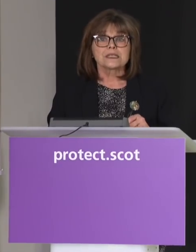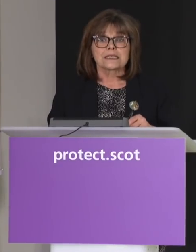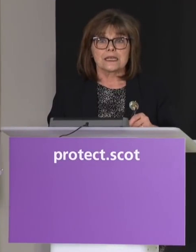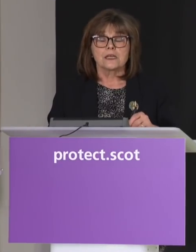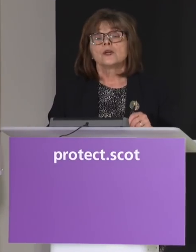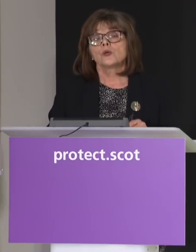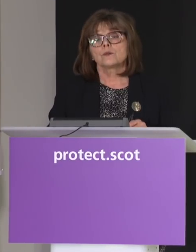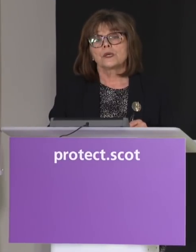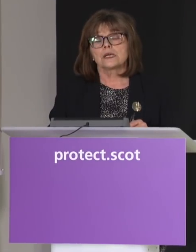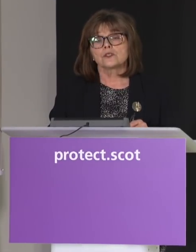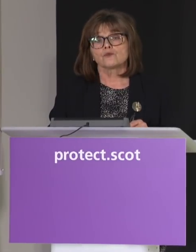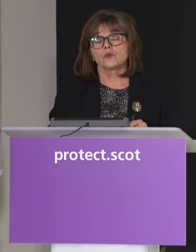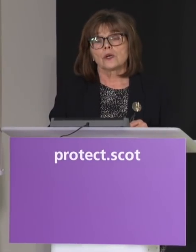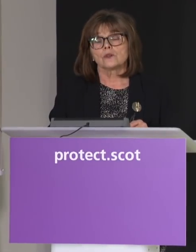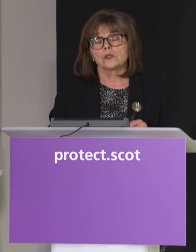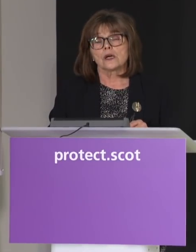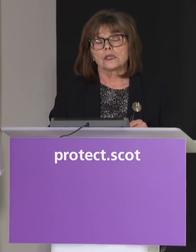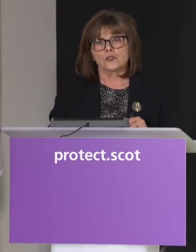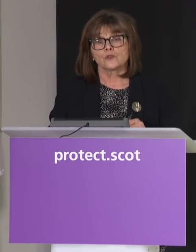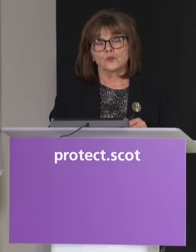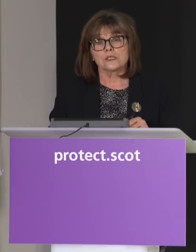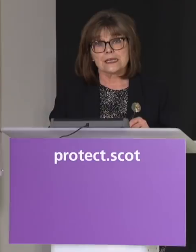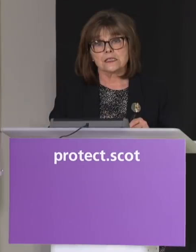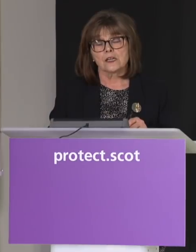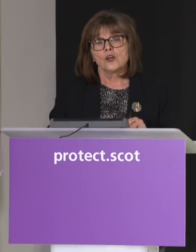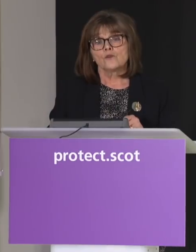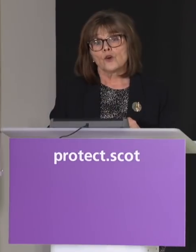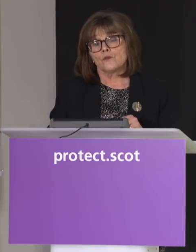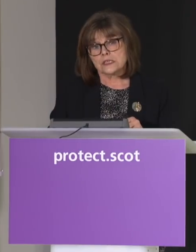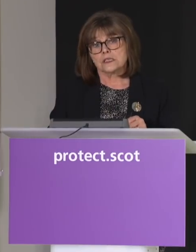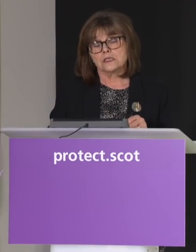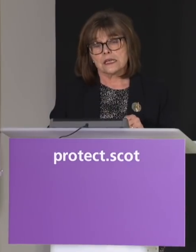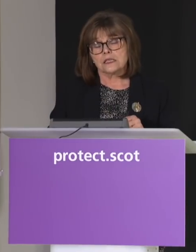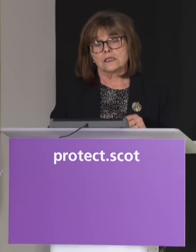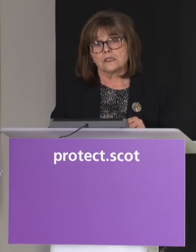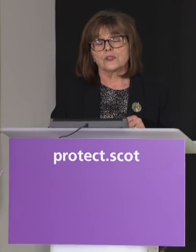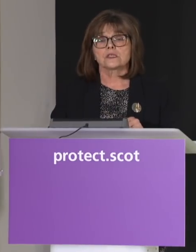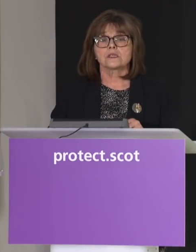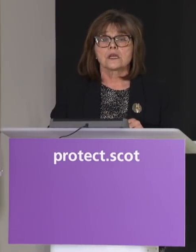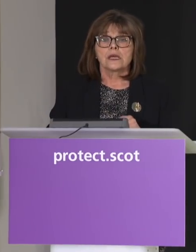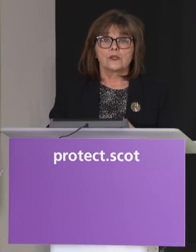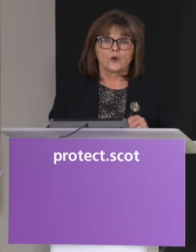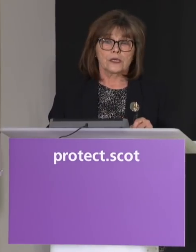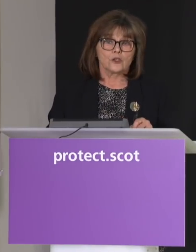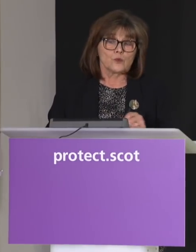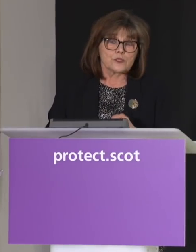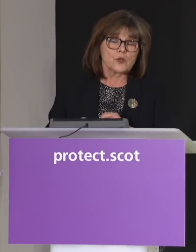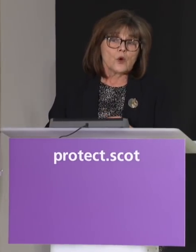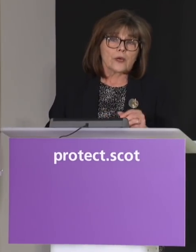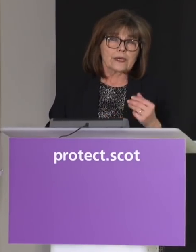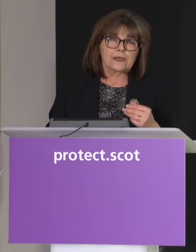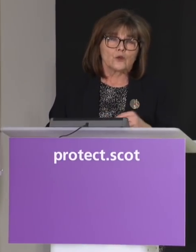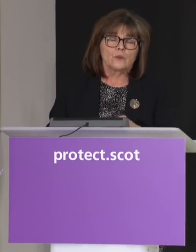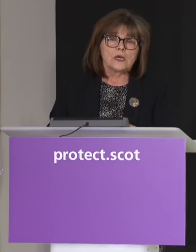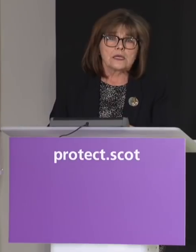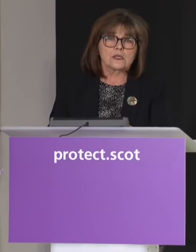from today we can begin to roll out lateral flow testing for visitors, designated visitors in all care homes. And